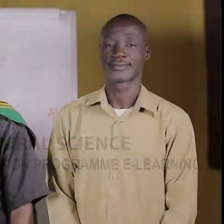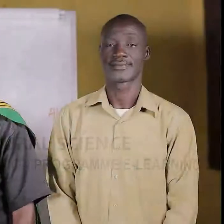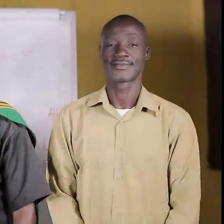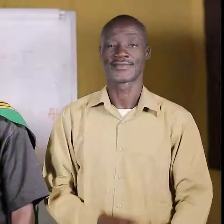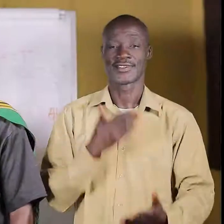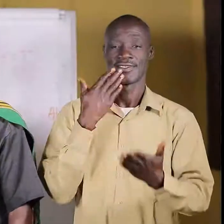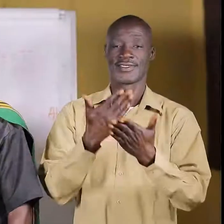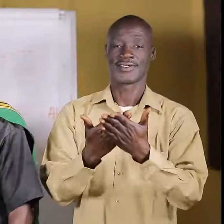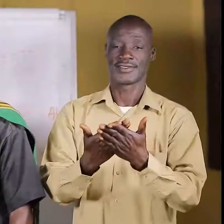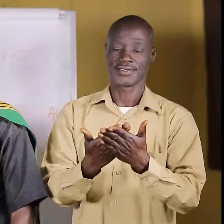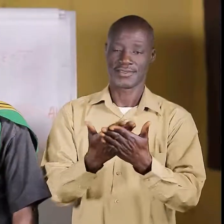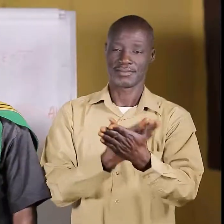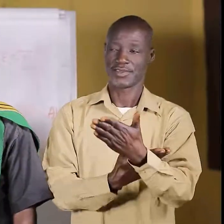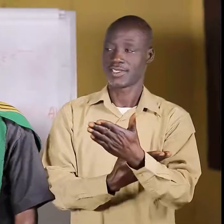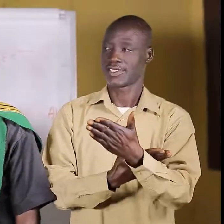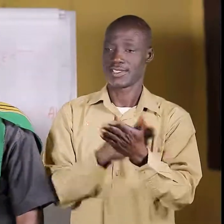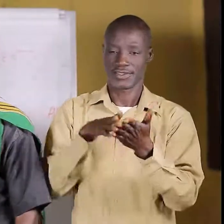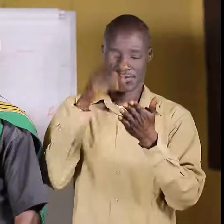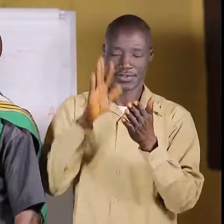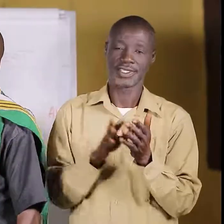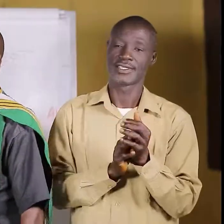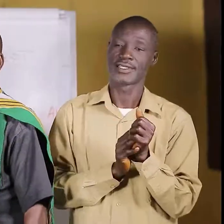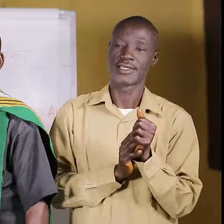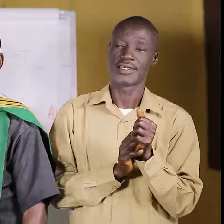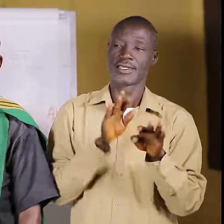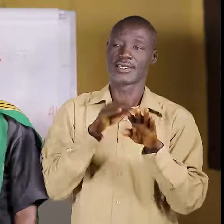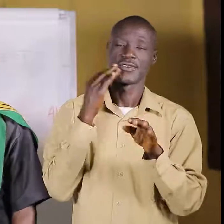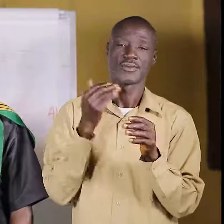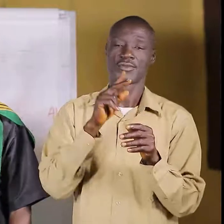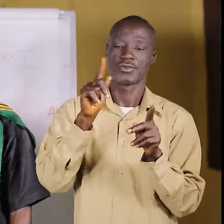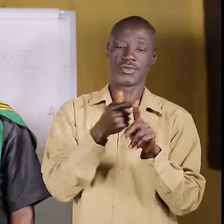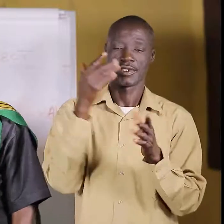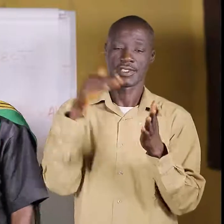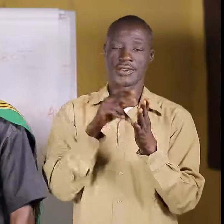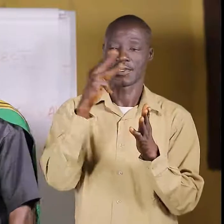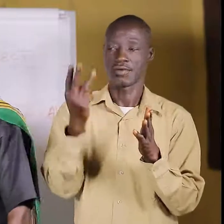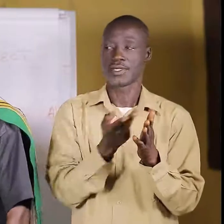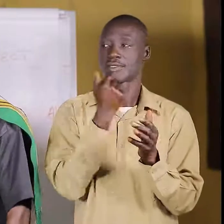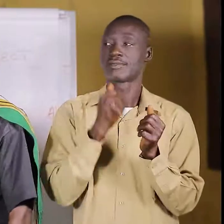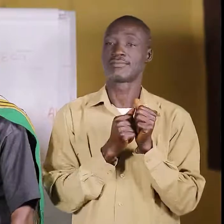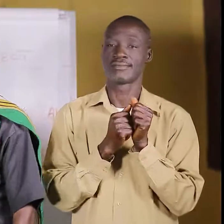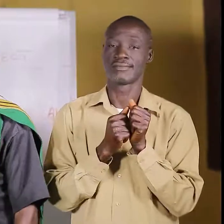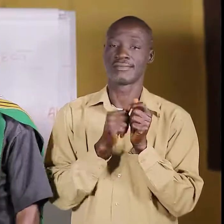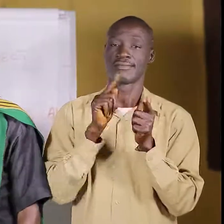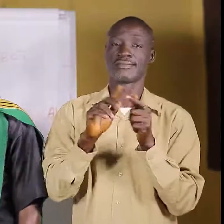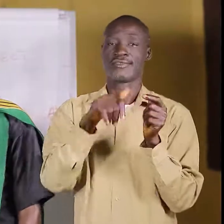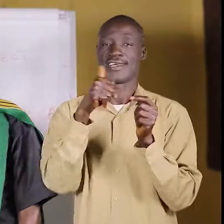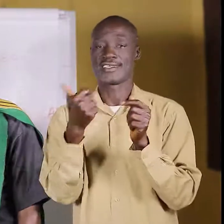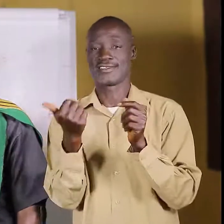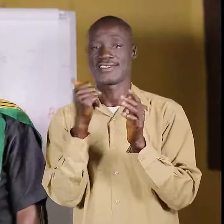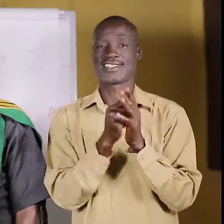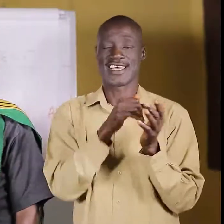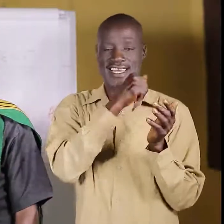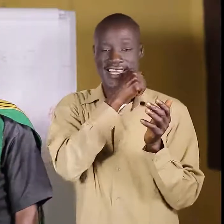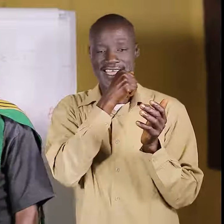Good day, learners and viewers at home. Once again, you are welcome to another